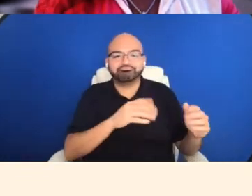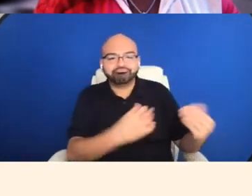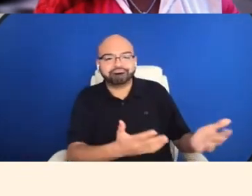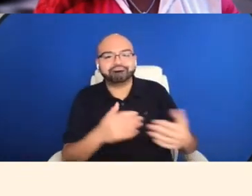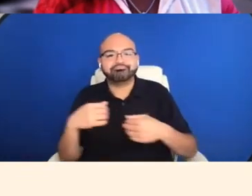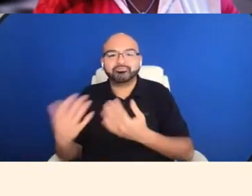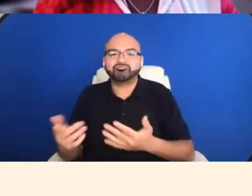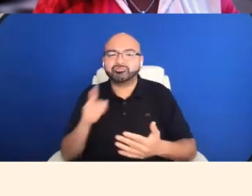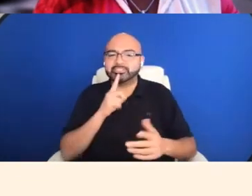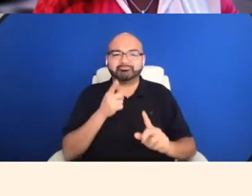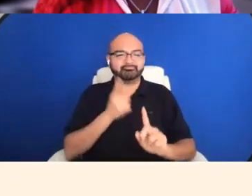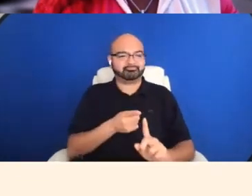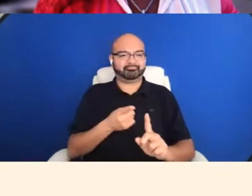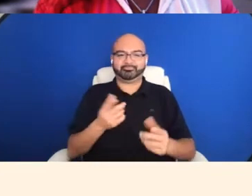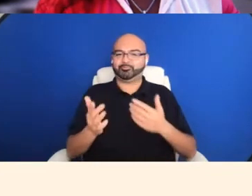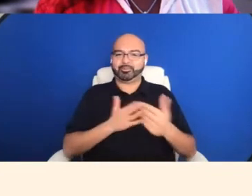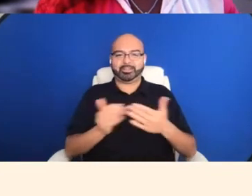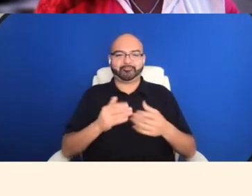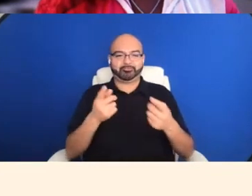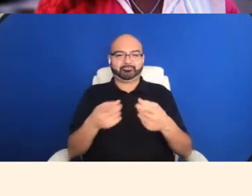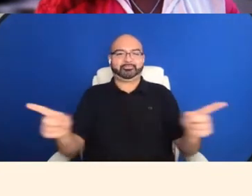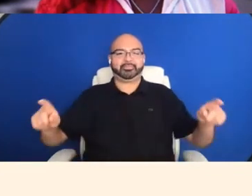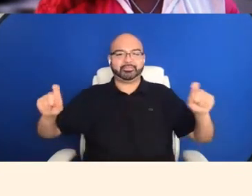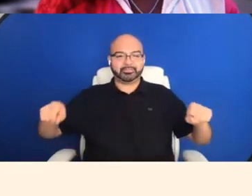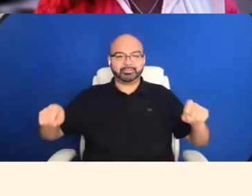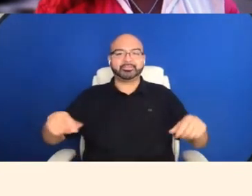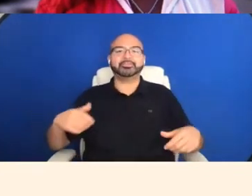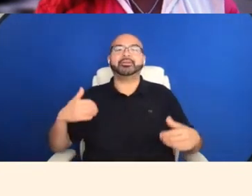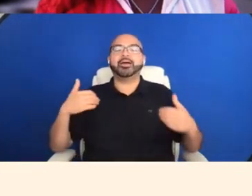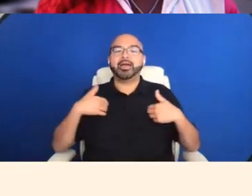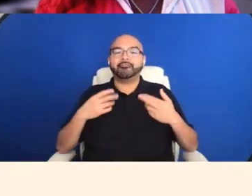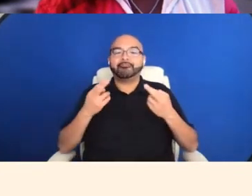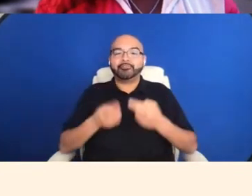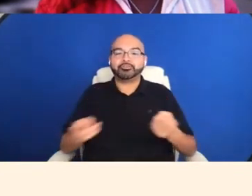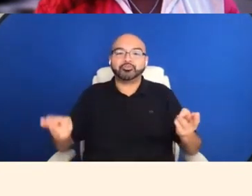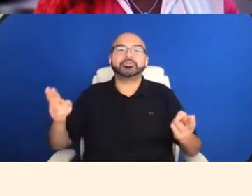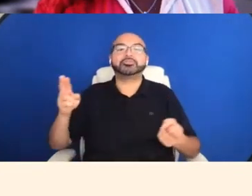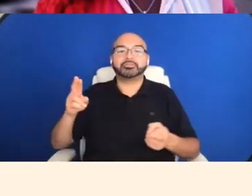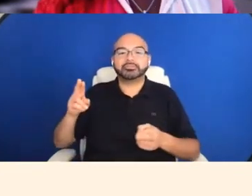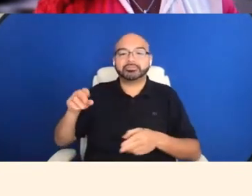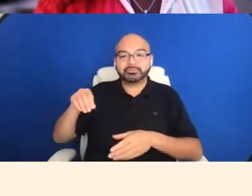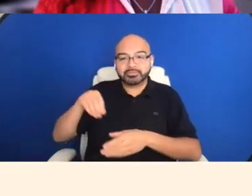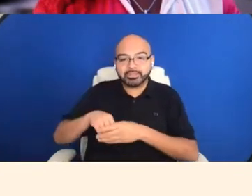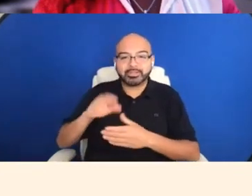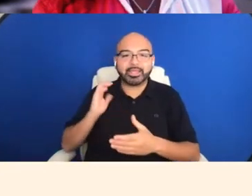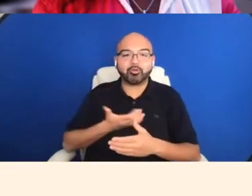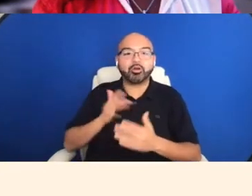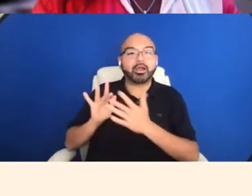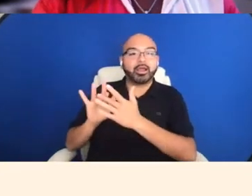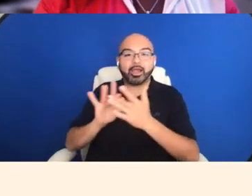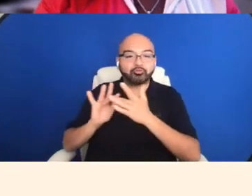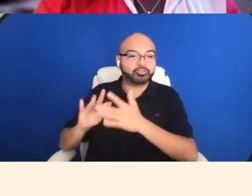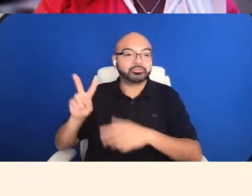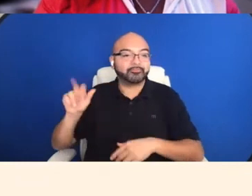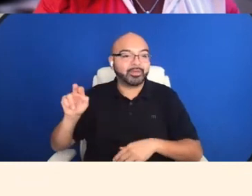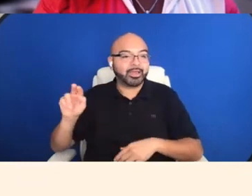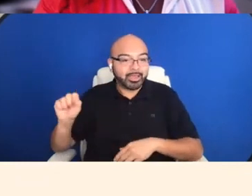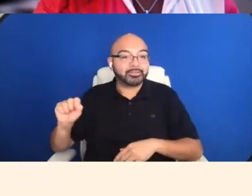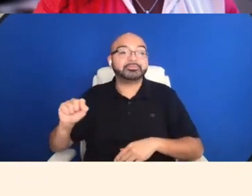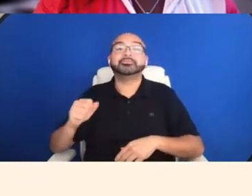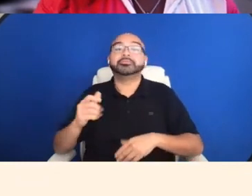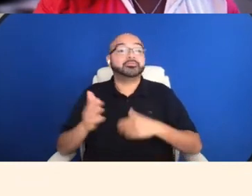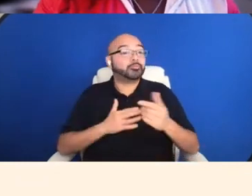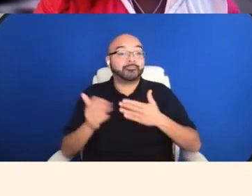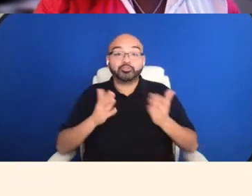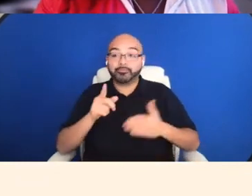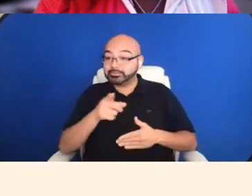essentially anything they need. We have the literature resources on our outreach vans to make sure that whatever service they may need, that we